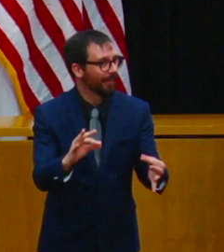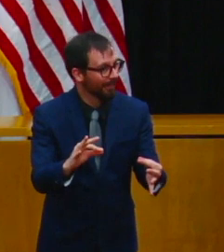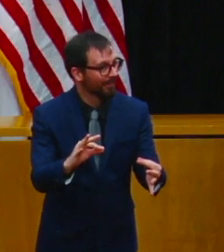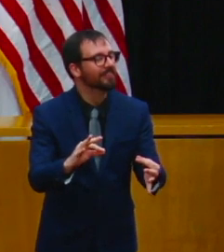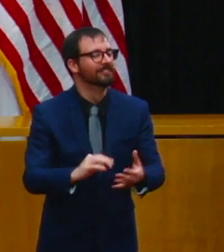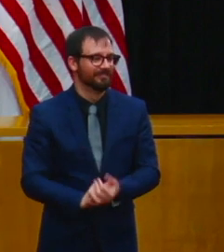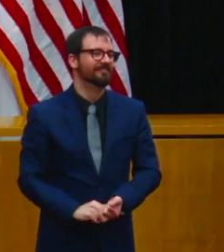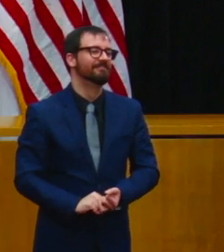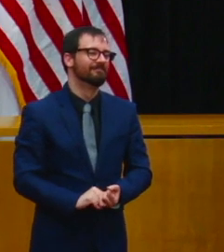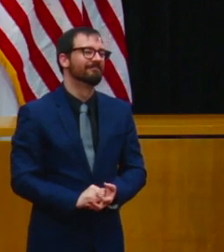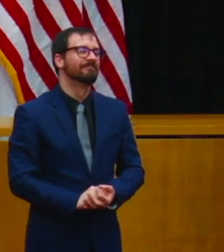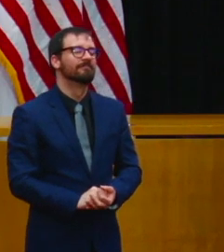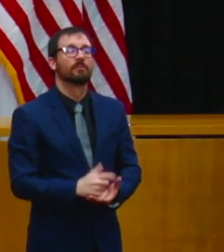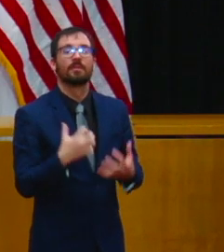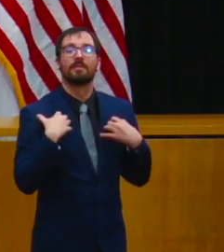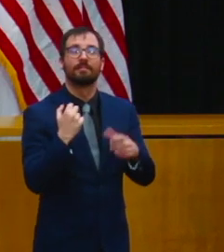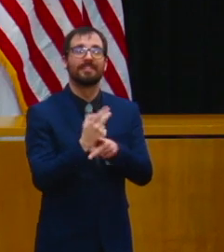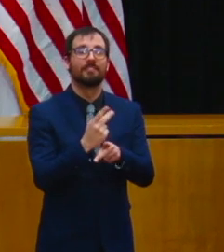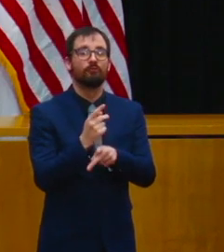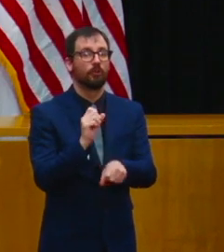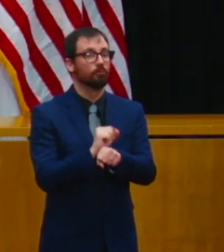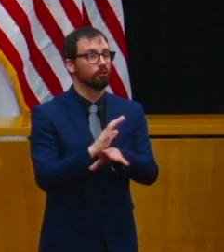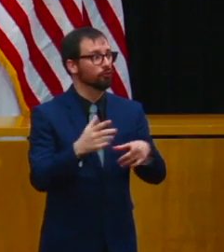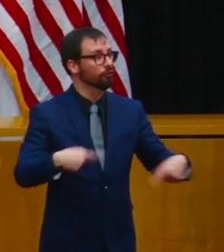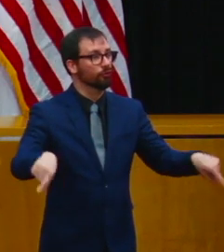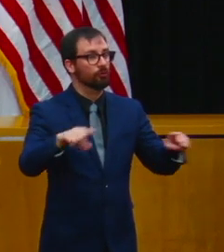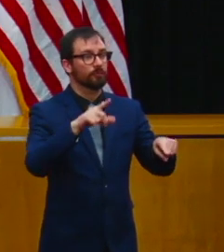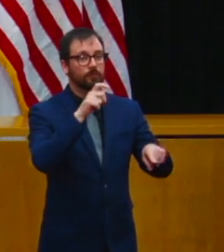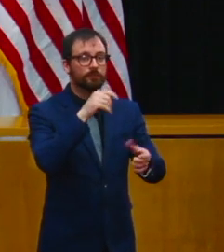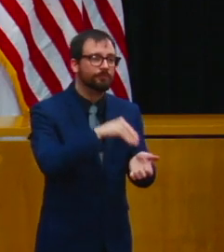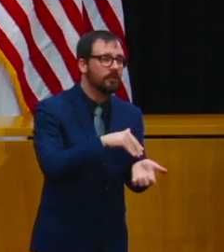at our Mass Responds website at